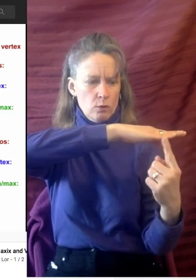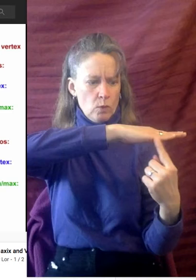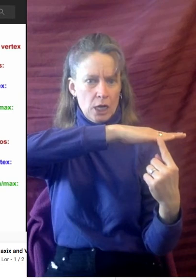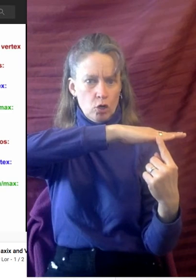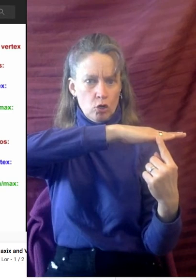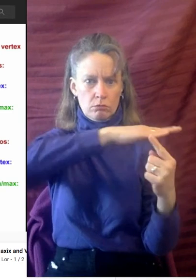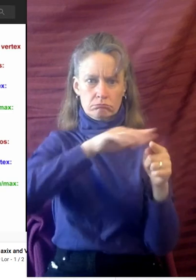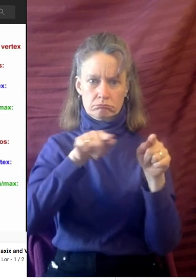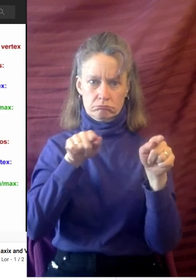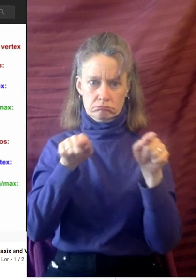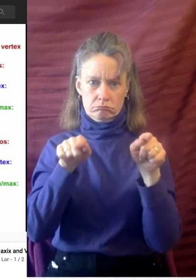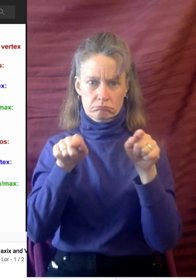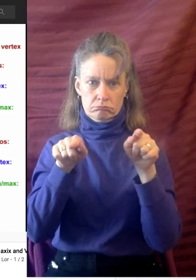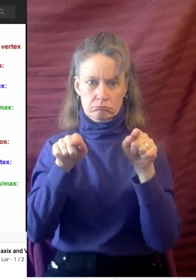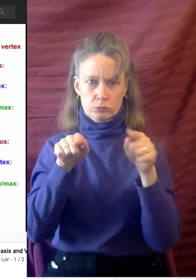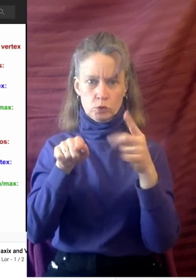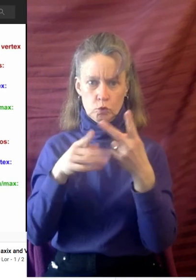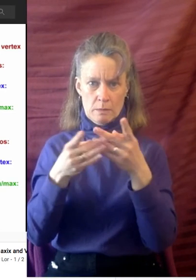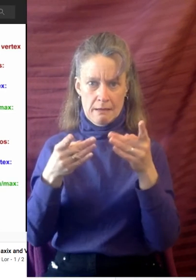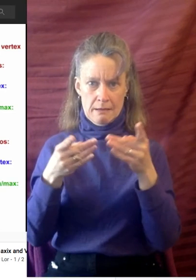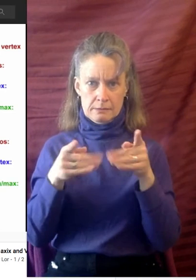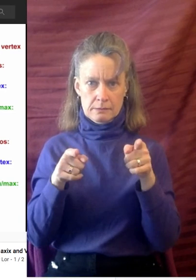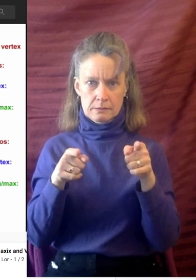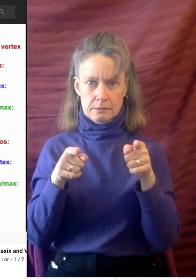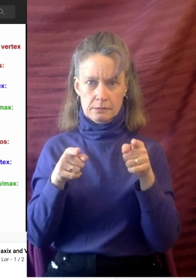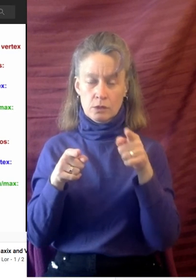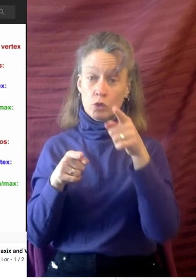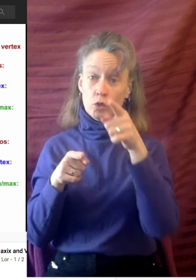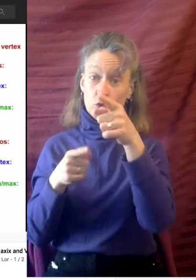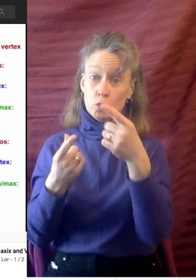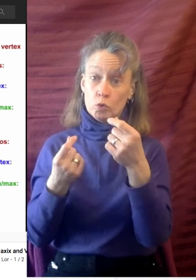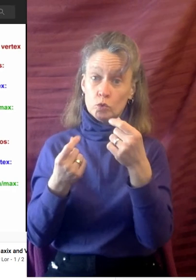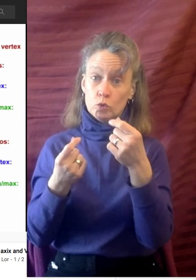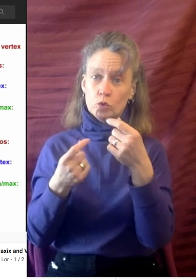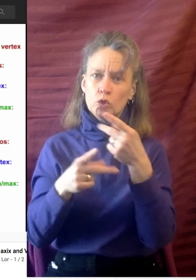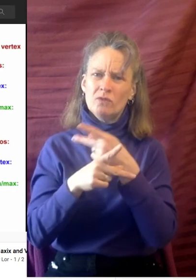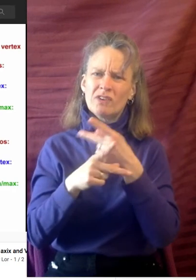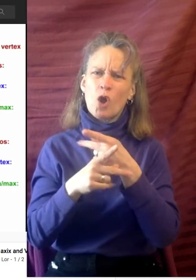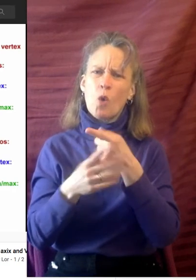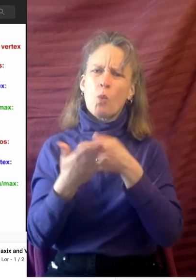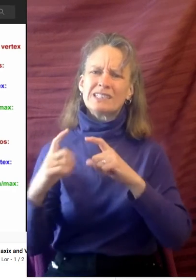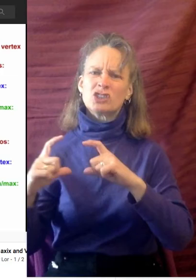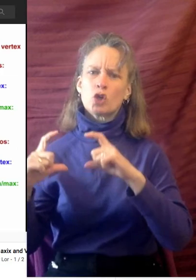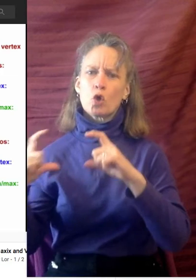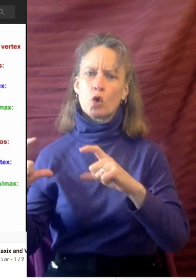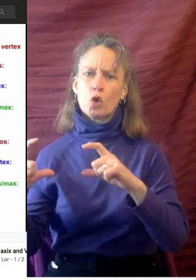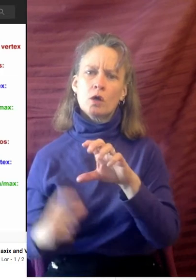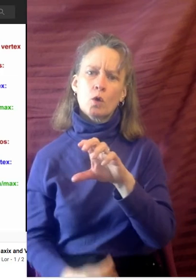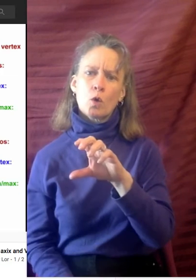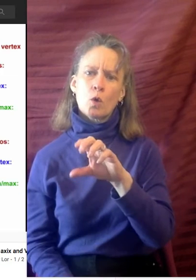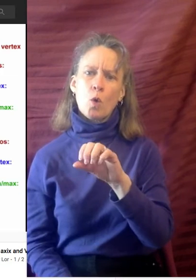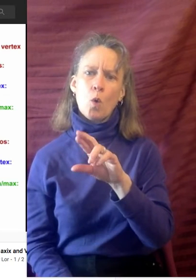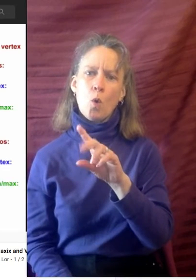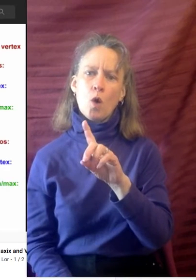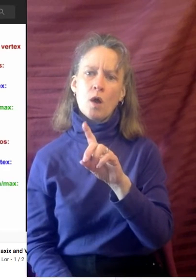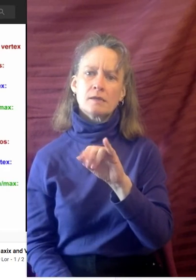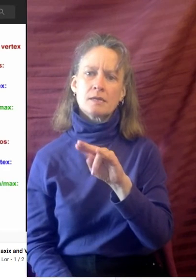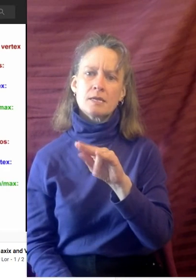parabola. So what you want to do is you want to find the coordinate for these two intersections of the